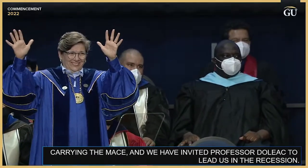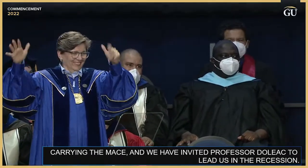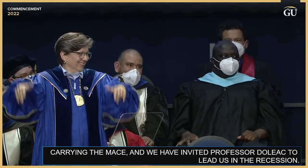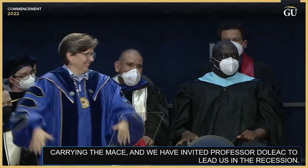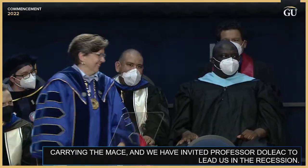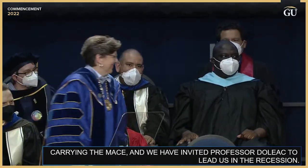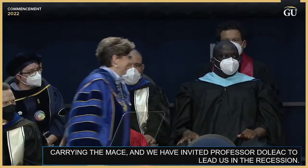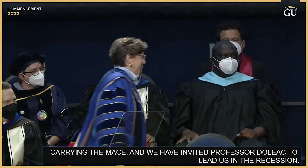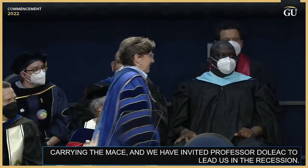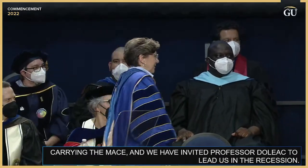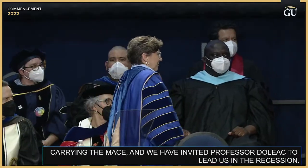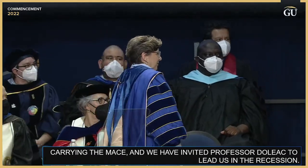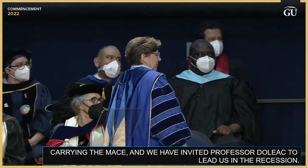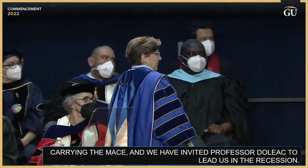Congratulations, class of